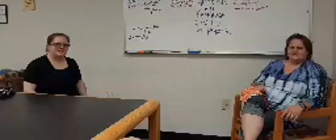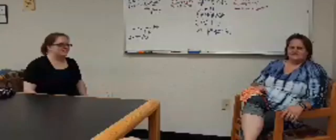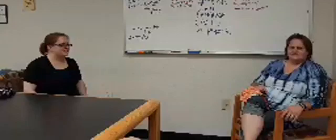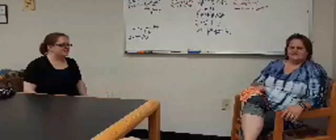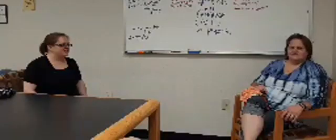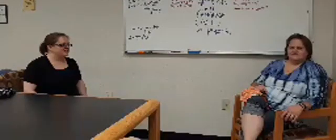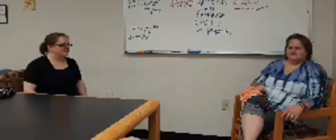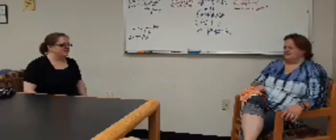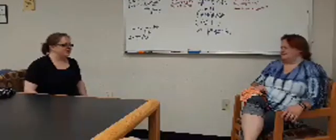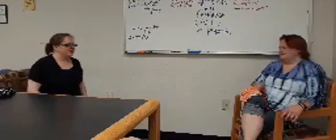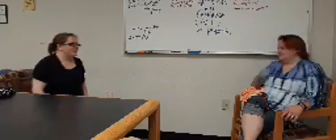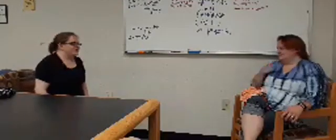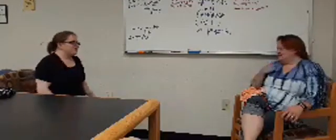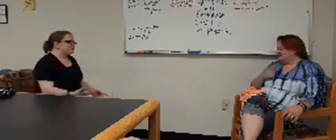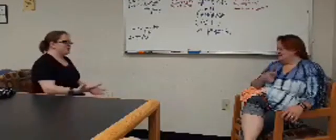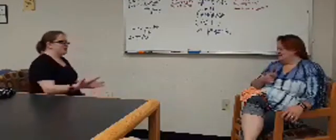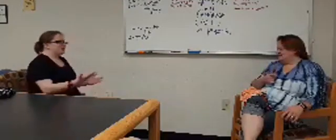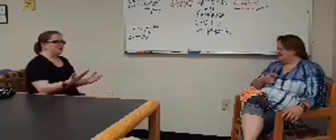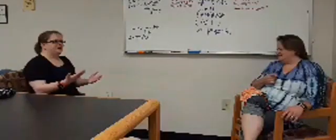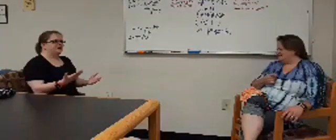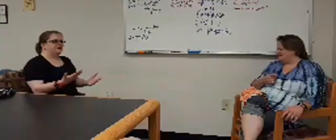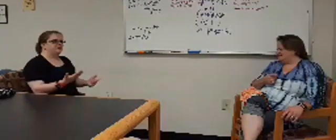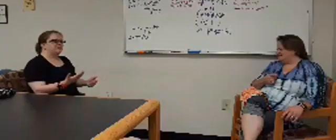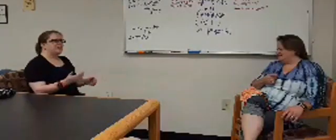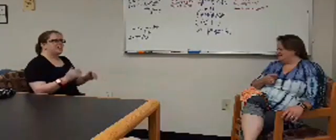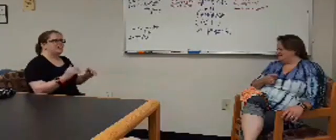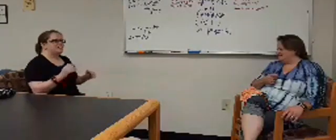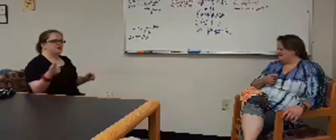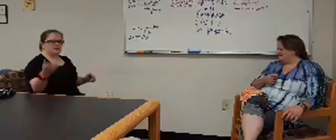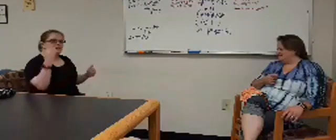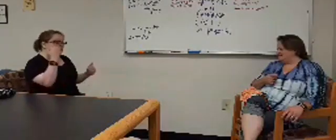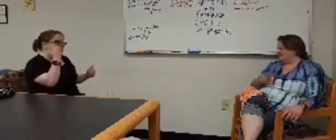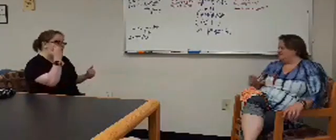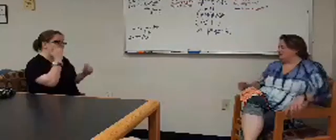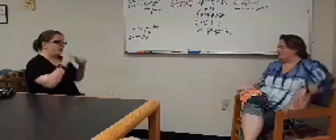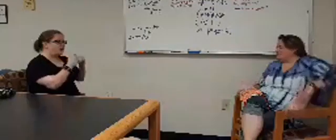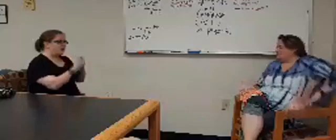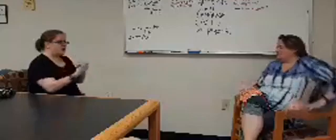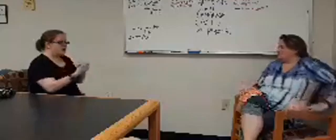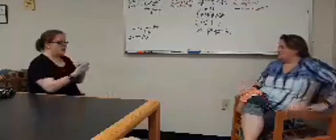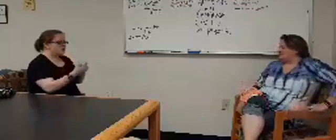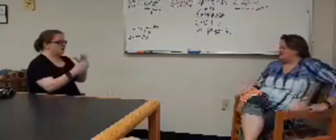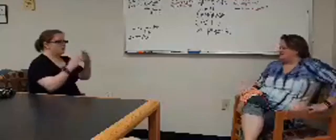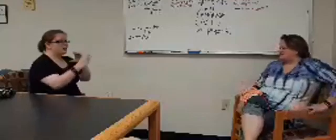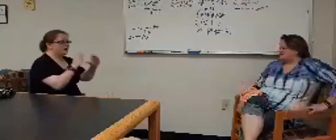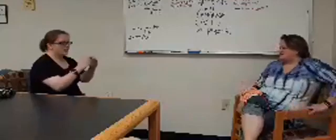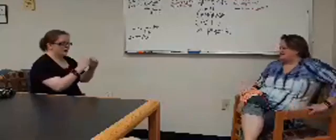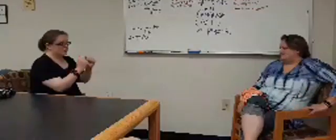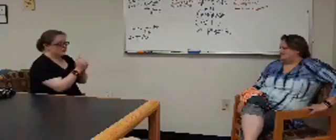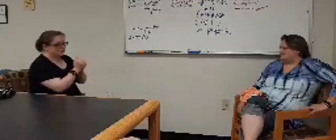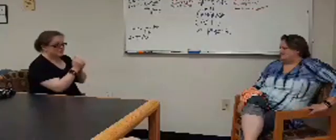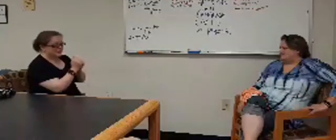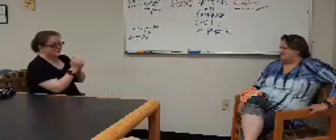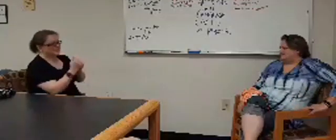them? So, he wants to know how to communicate with somebody